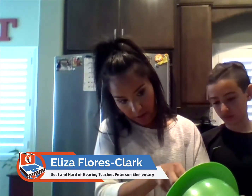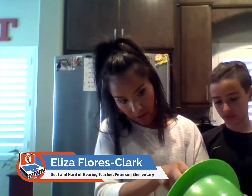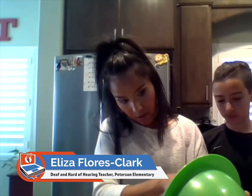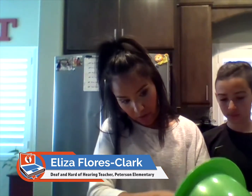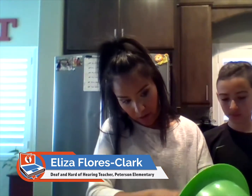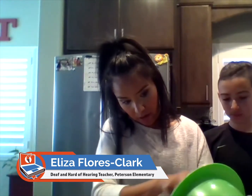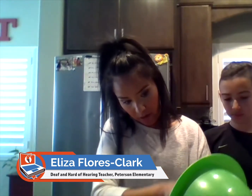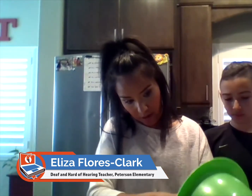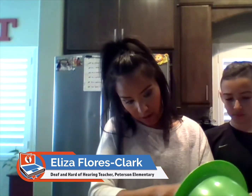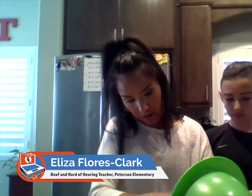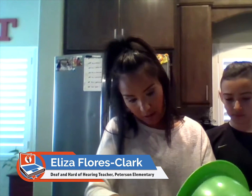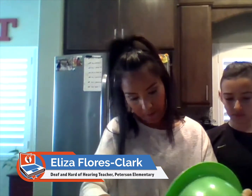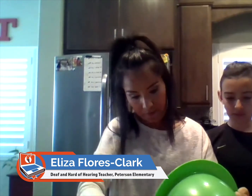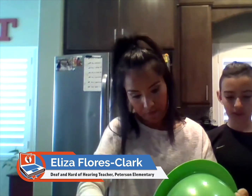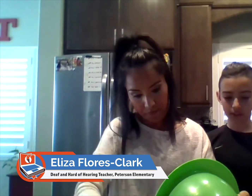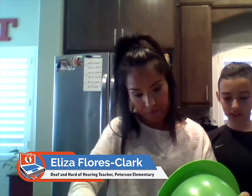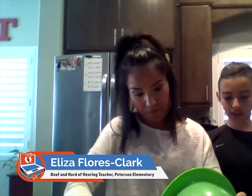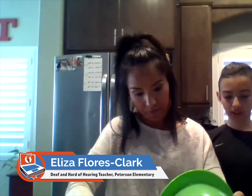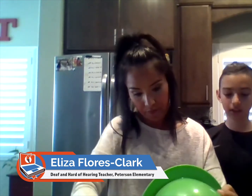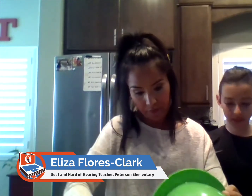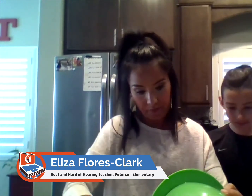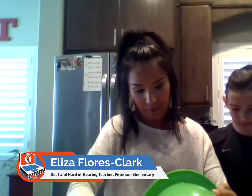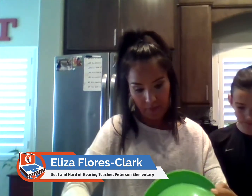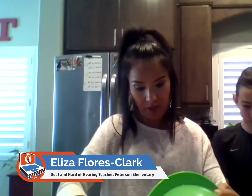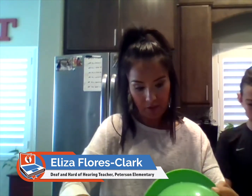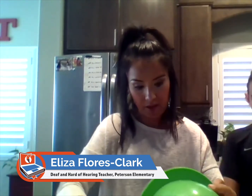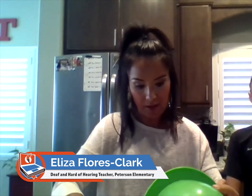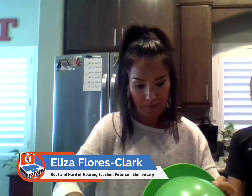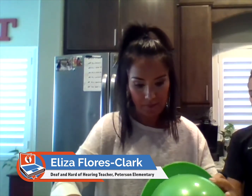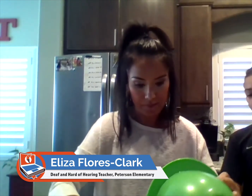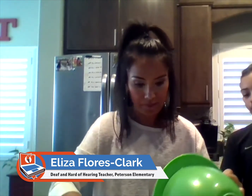We got it. Okay.